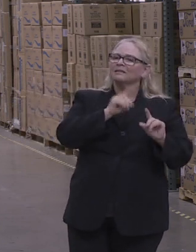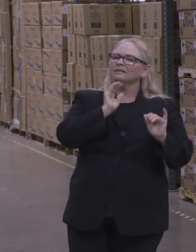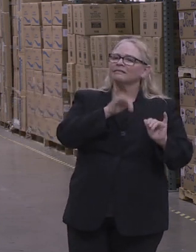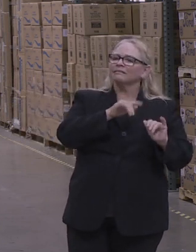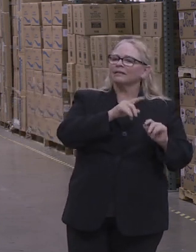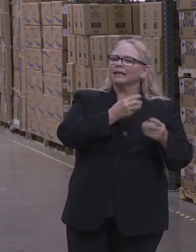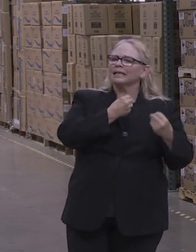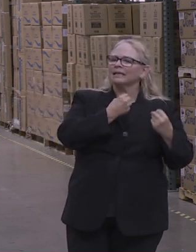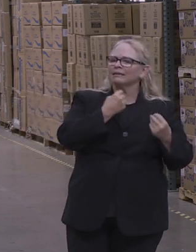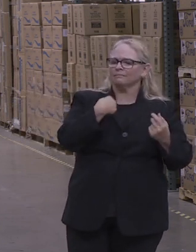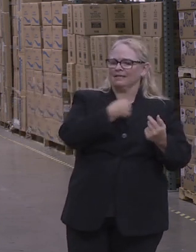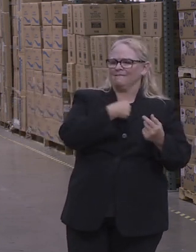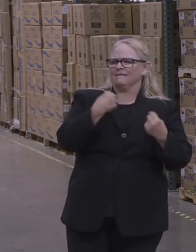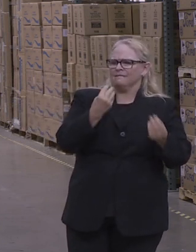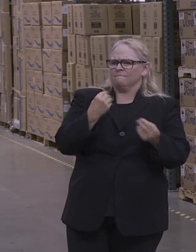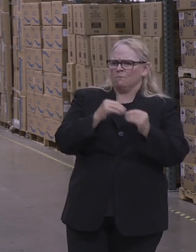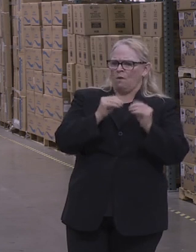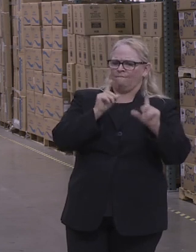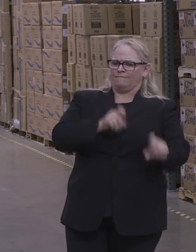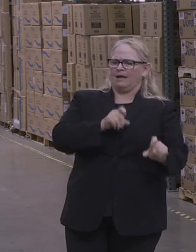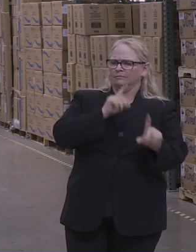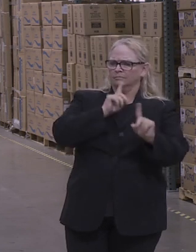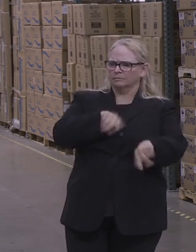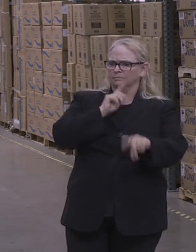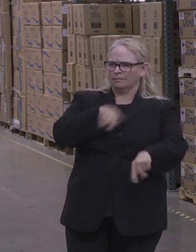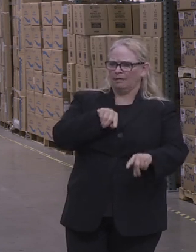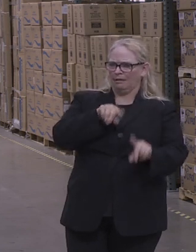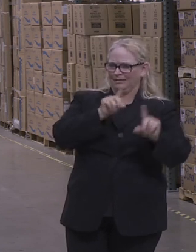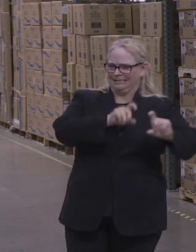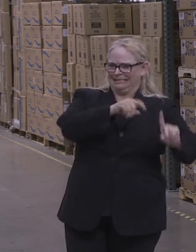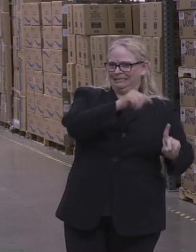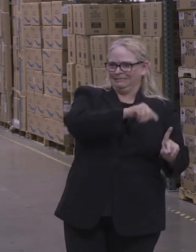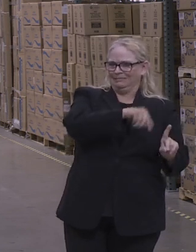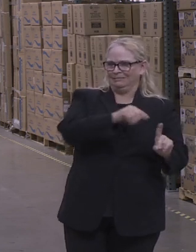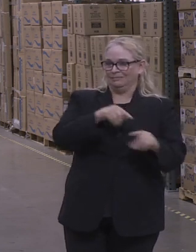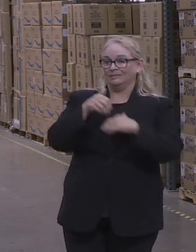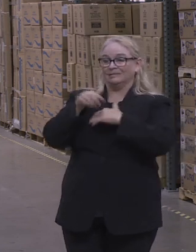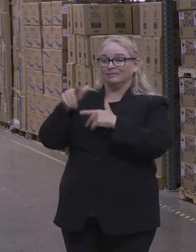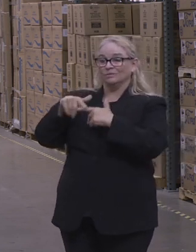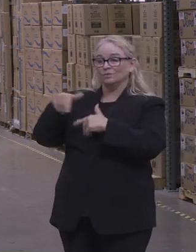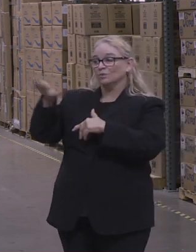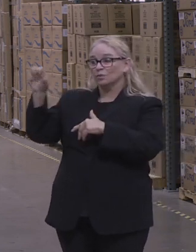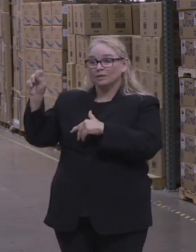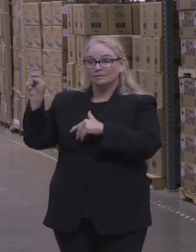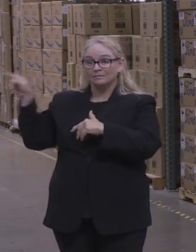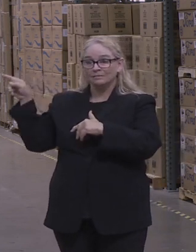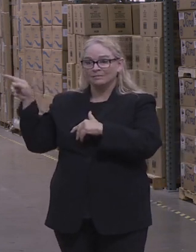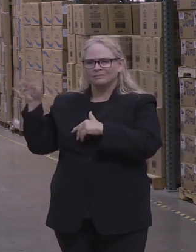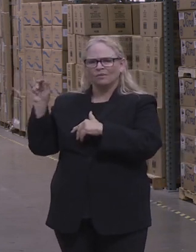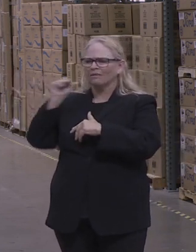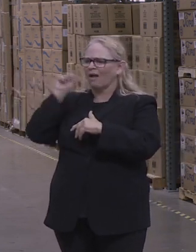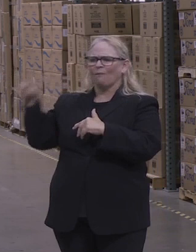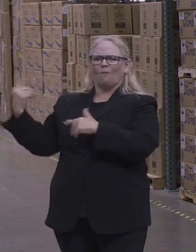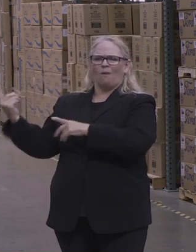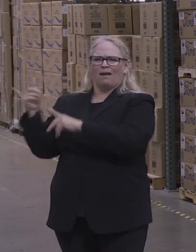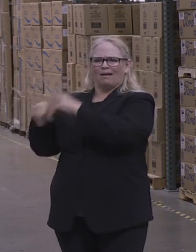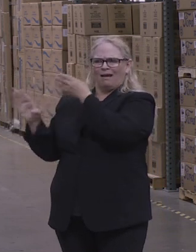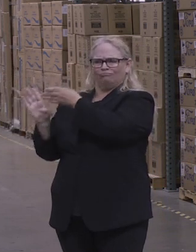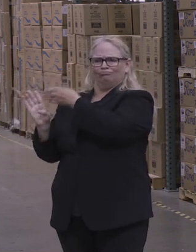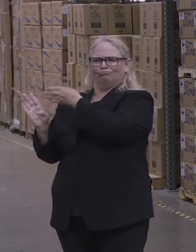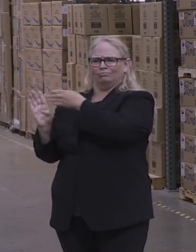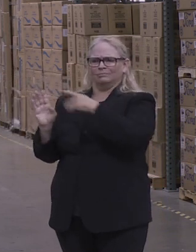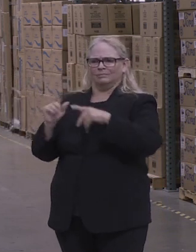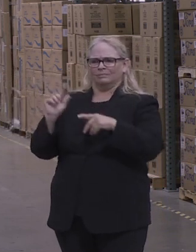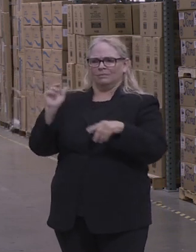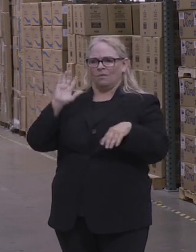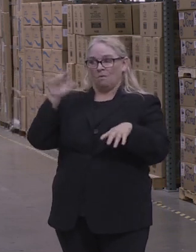tests get collected, they're not just sent to Quest. Quest needs to be able to get the amount of tests that they can process in a timely way. And